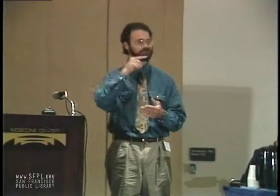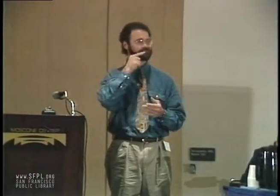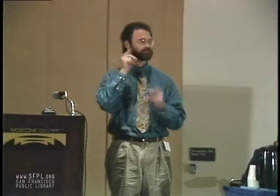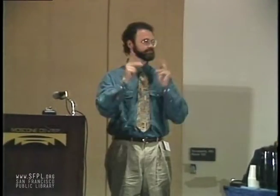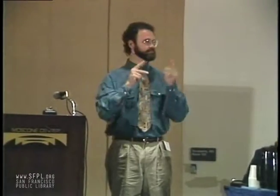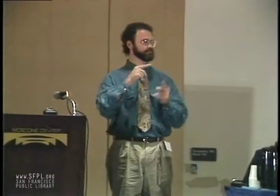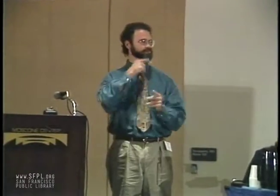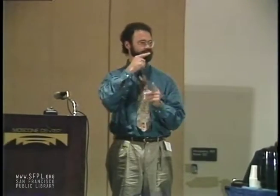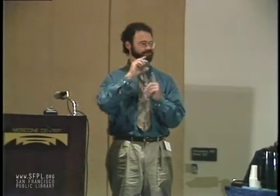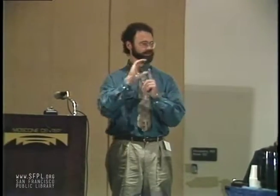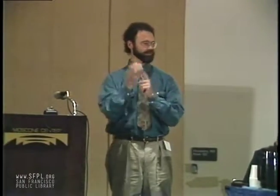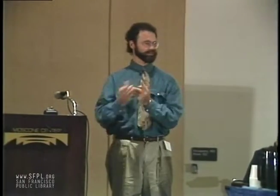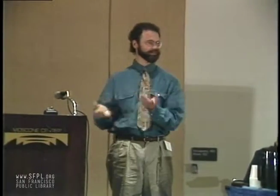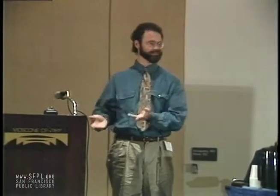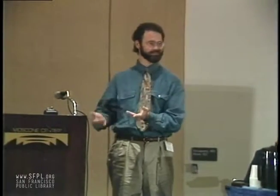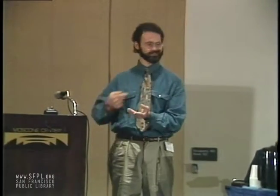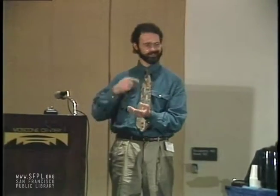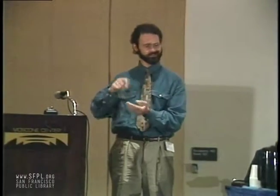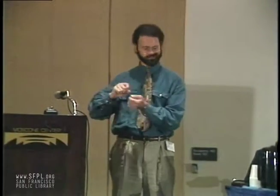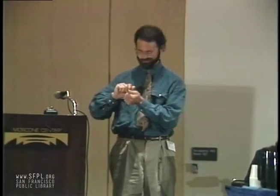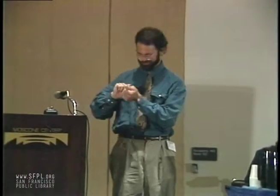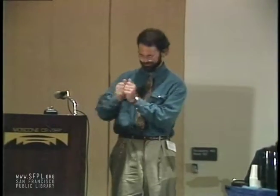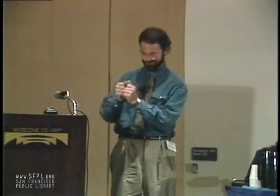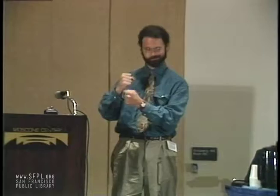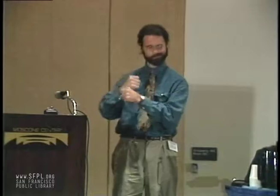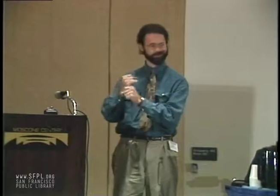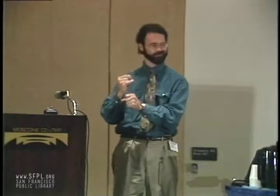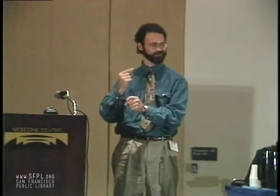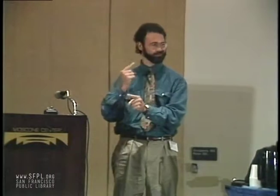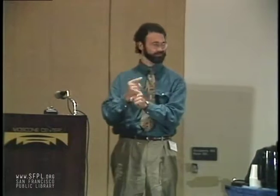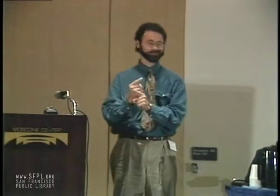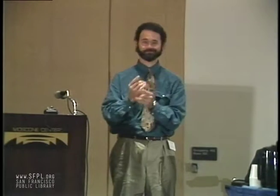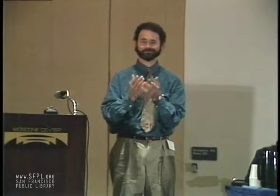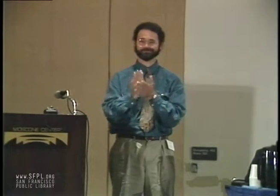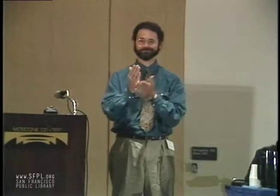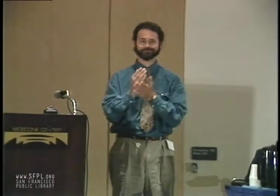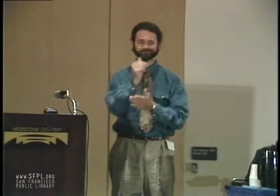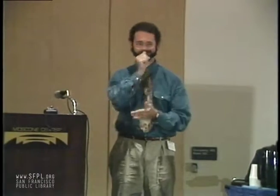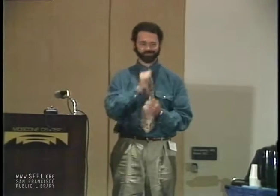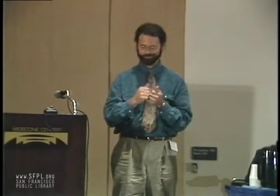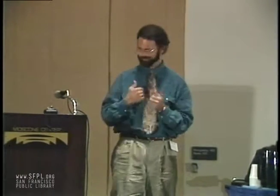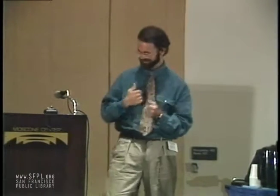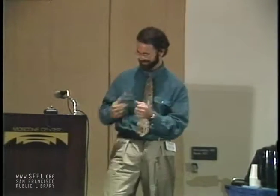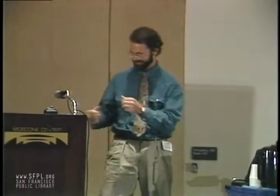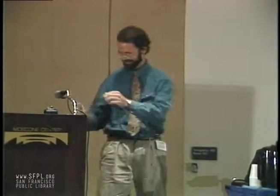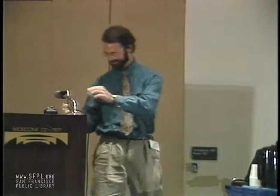I have a little bit of an outline here for you. I want to talk about hearing and deaf culture, but I've changed it a little bit, so